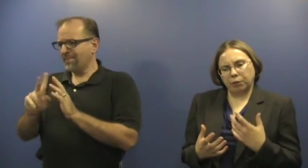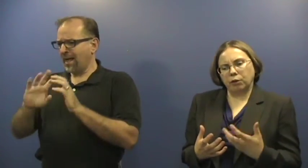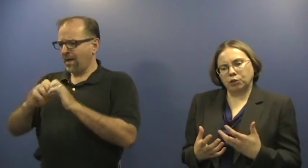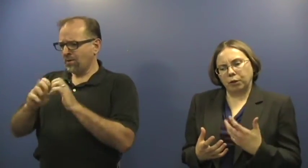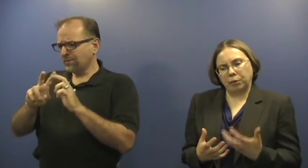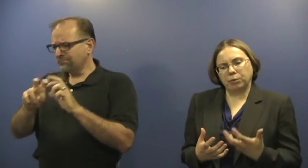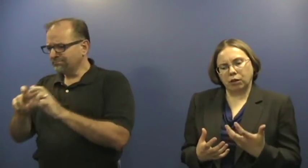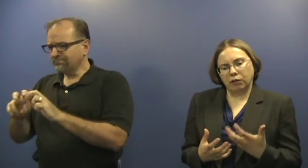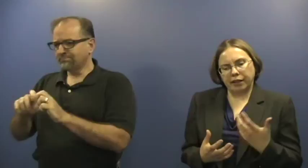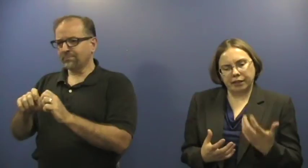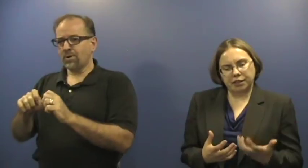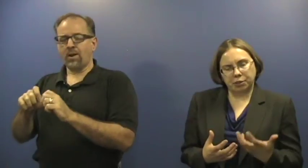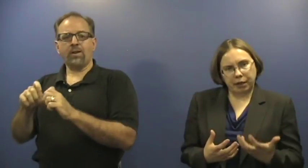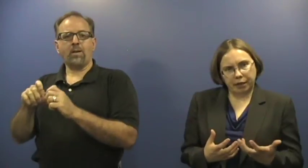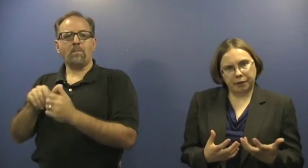approach problem solving and decision making.